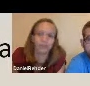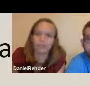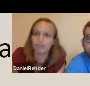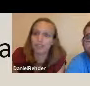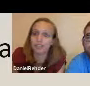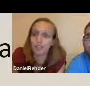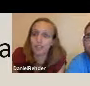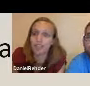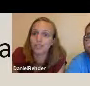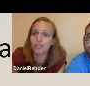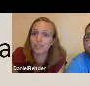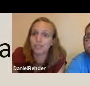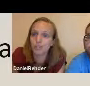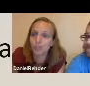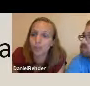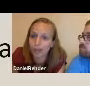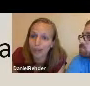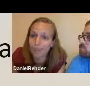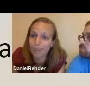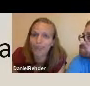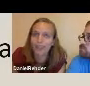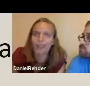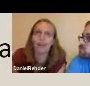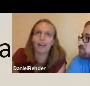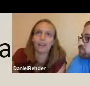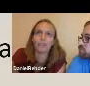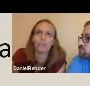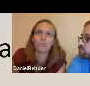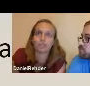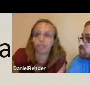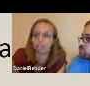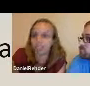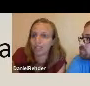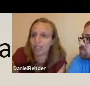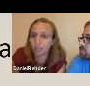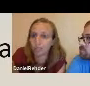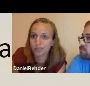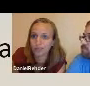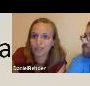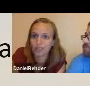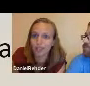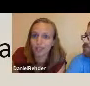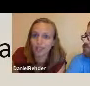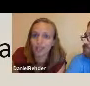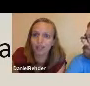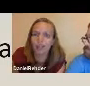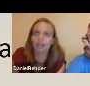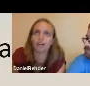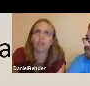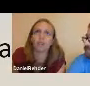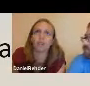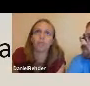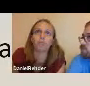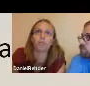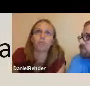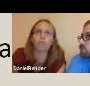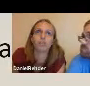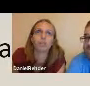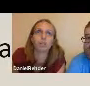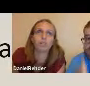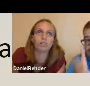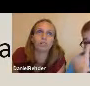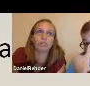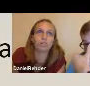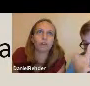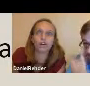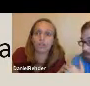it was definitely a challenge, but we got to a point that we could understand sermons on Sunday. We